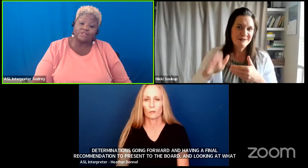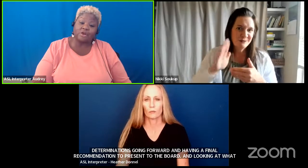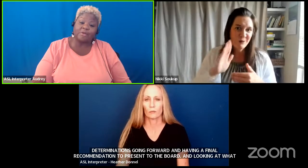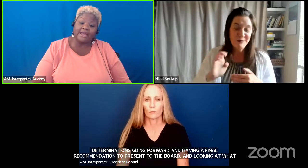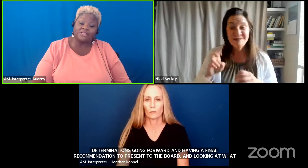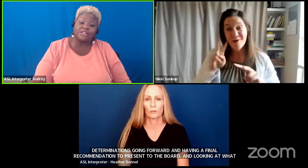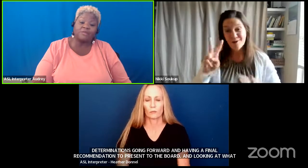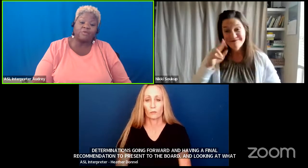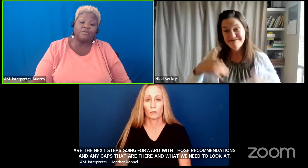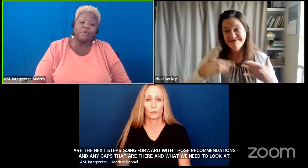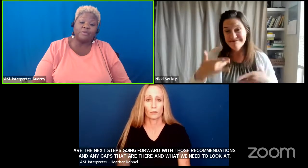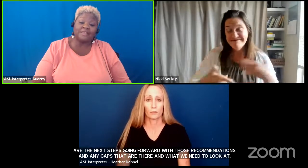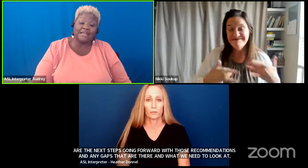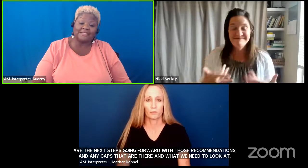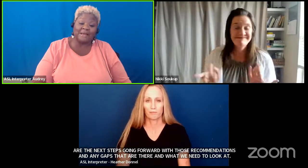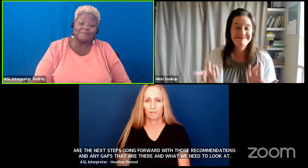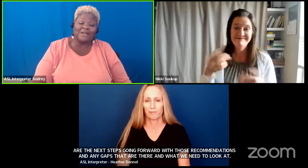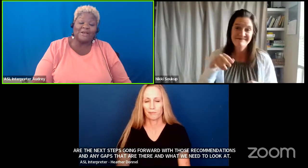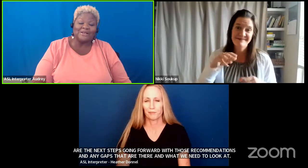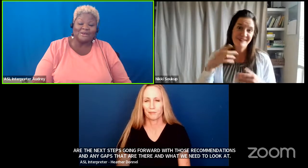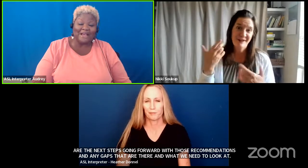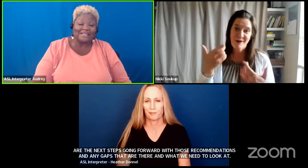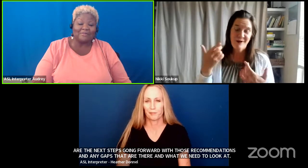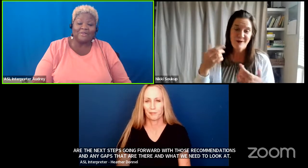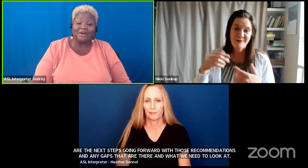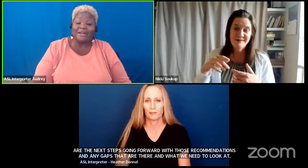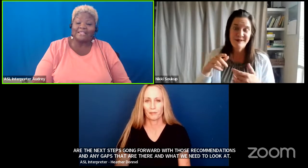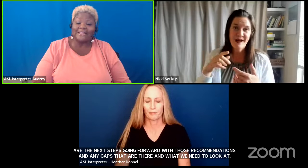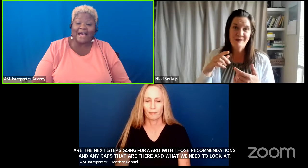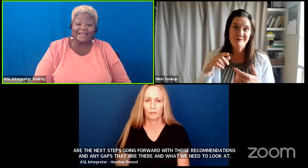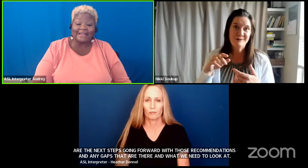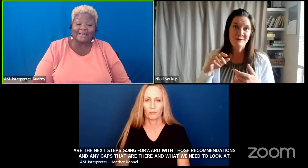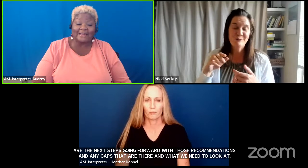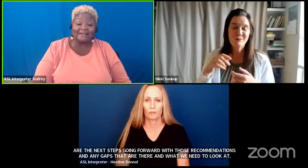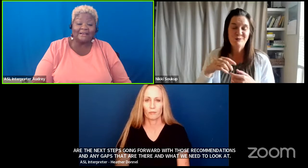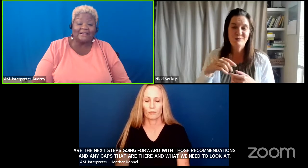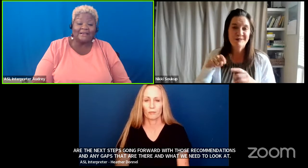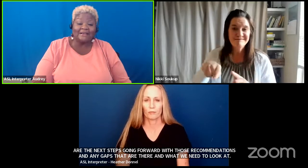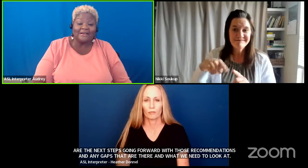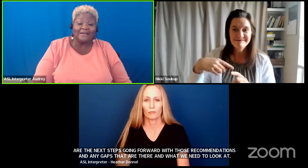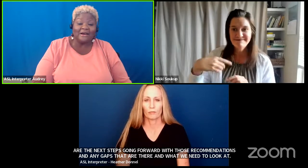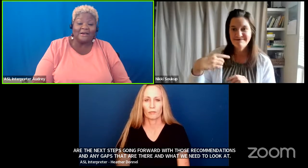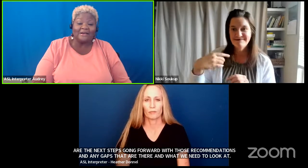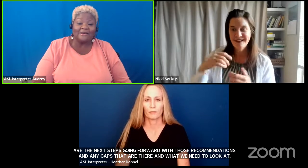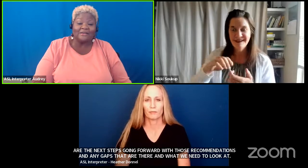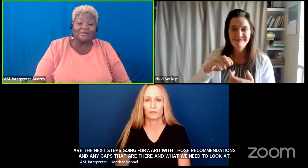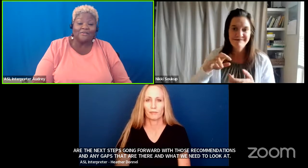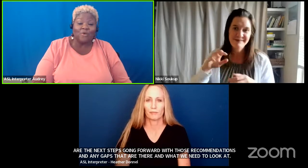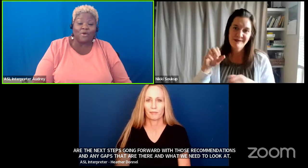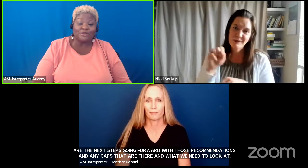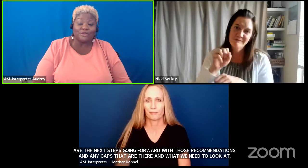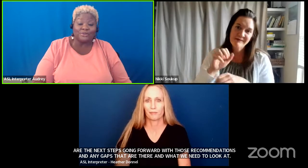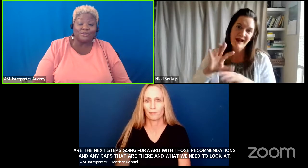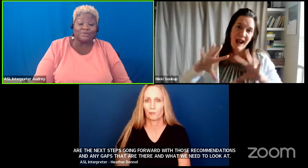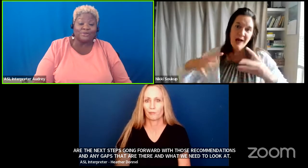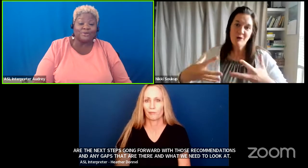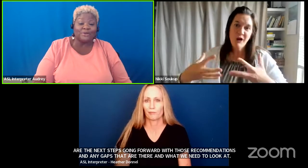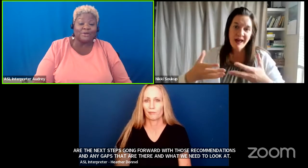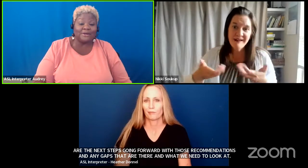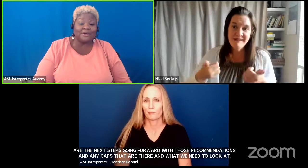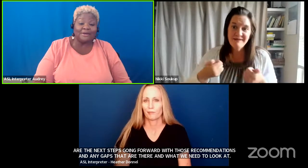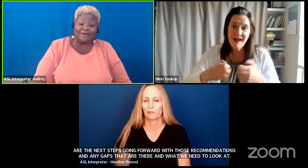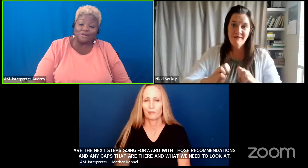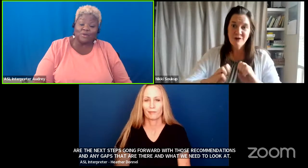and a determination and moving forward the next step. So yes, I'm very excited and look forward